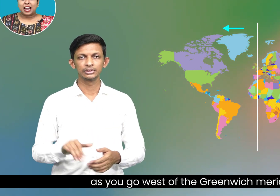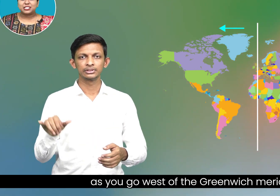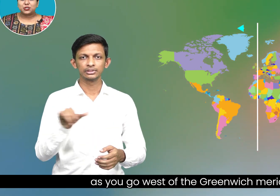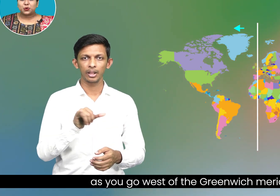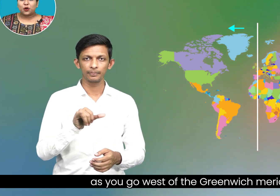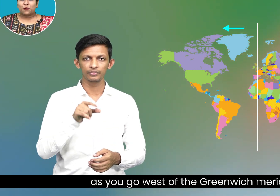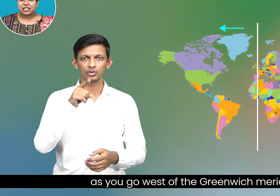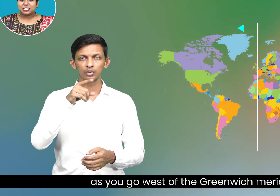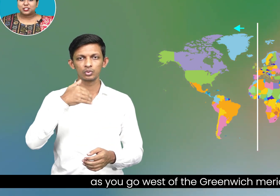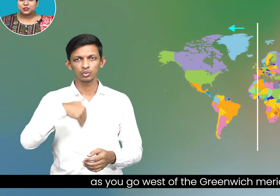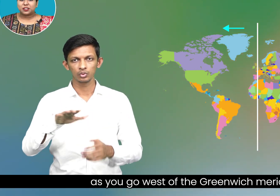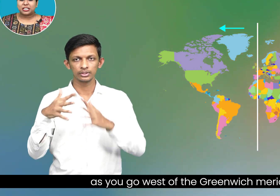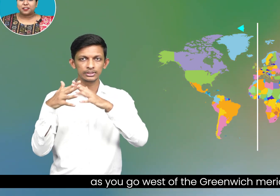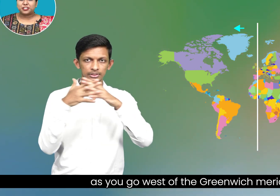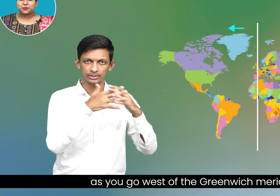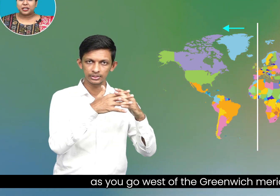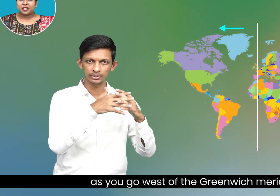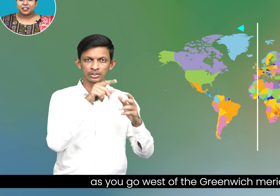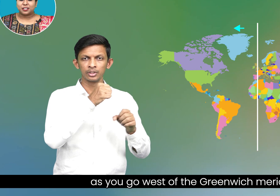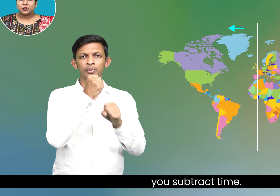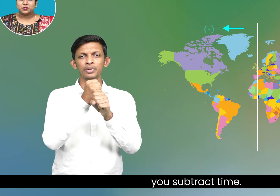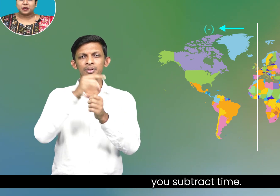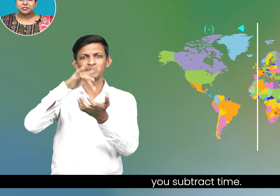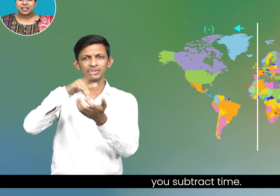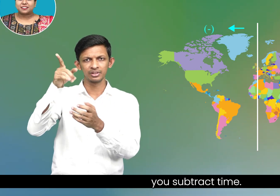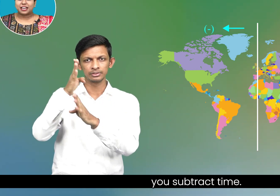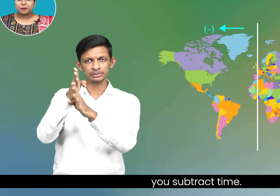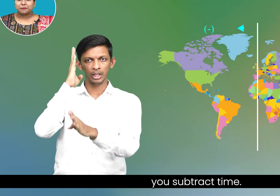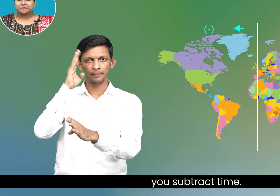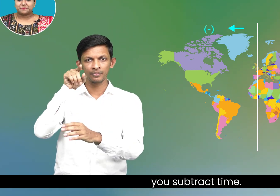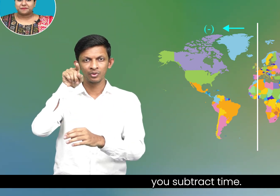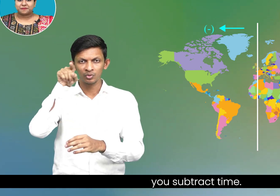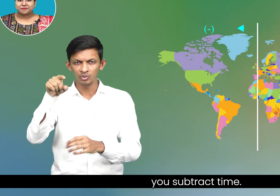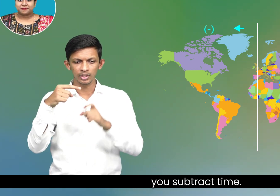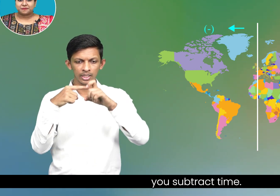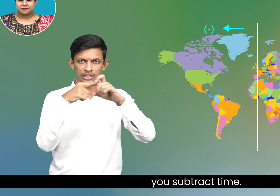As you go west to the Greenwich meridian, you subtract time.